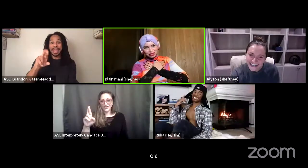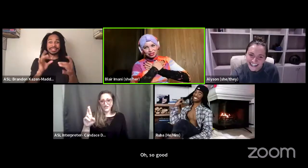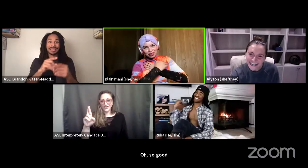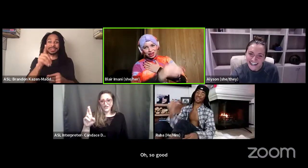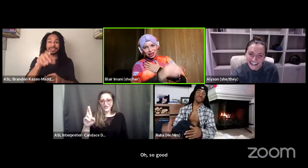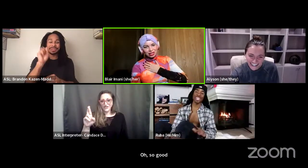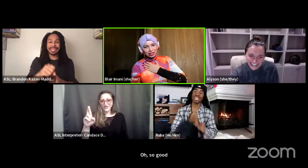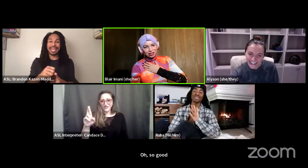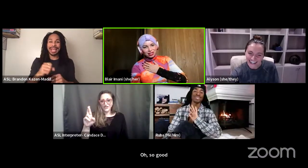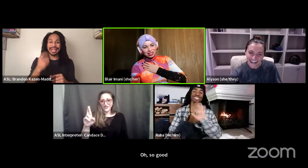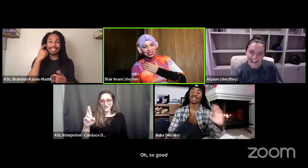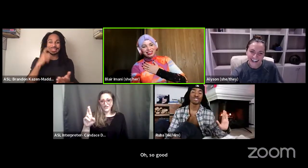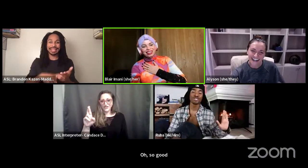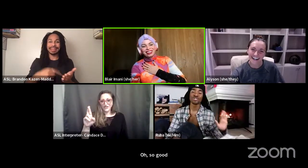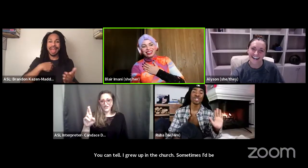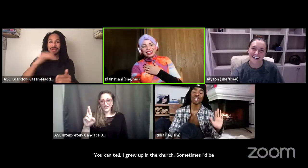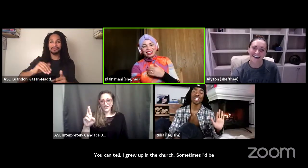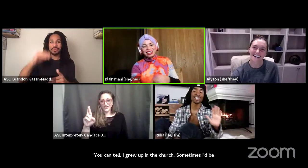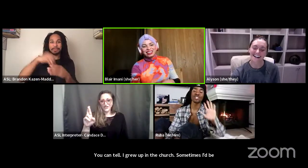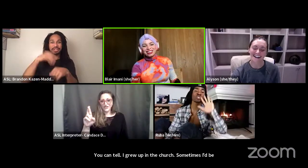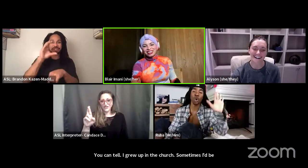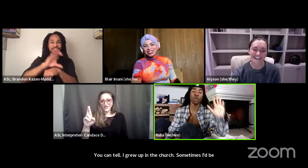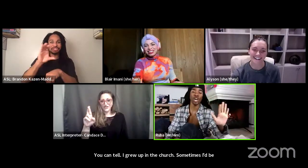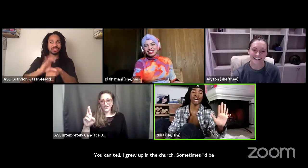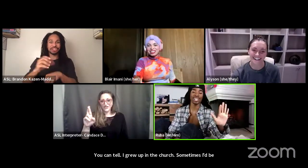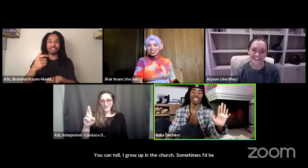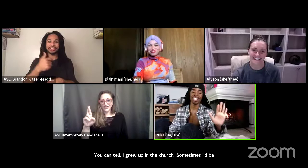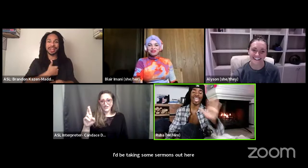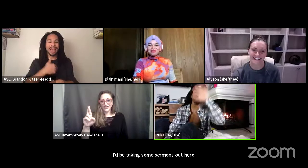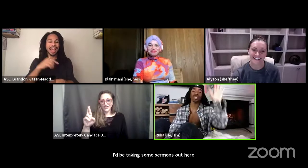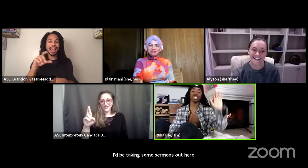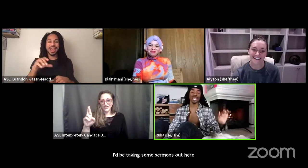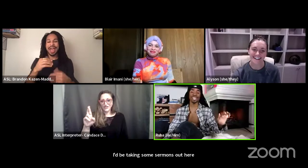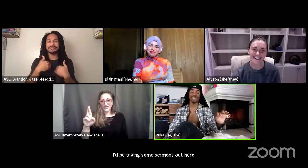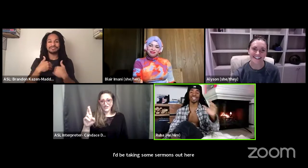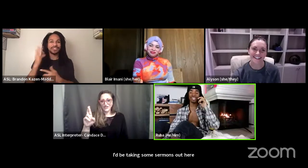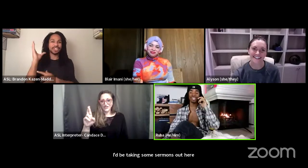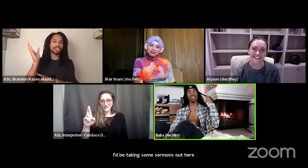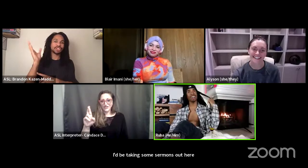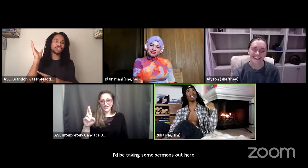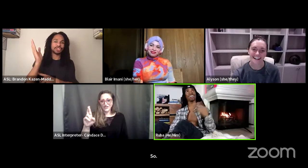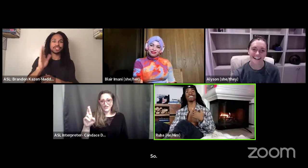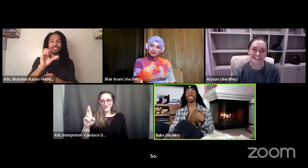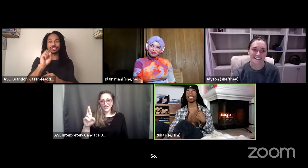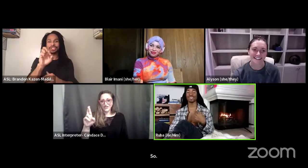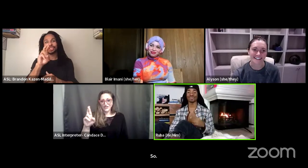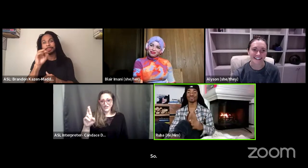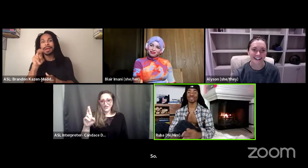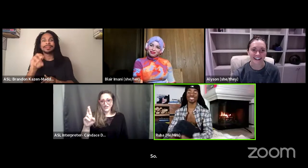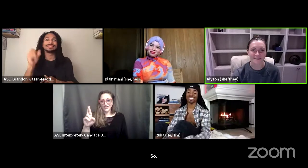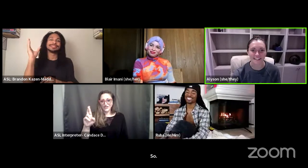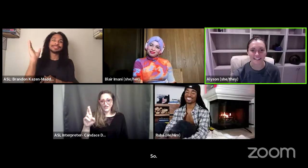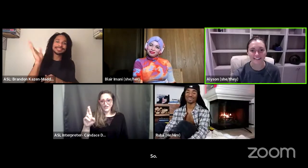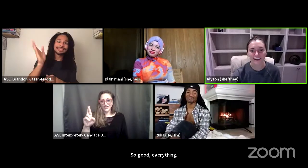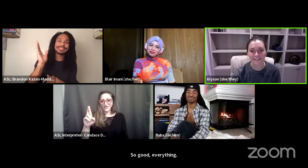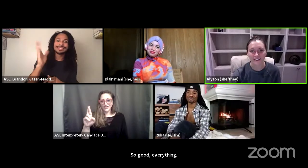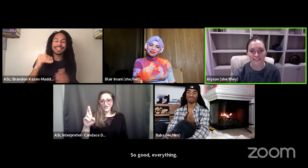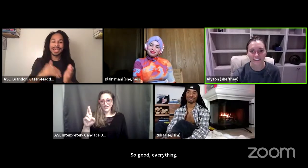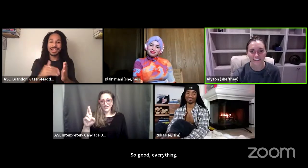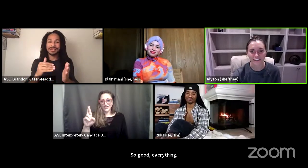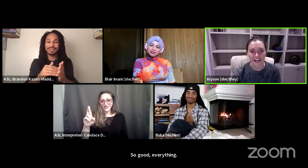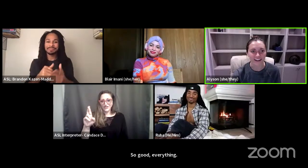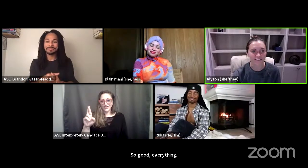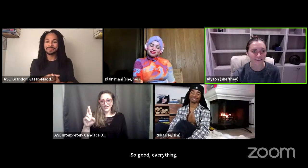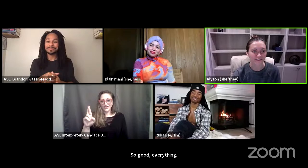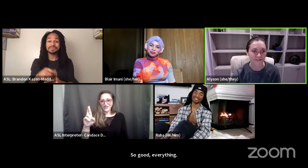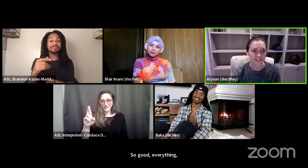some sermons out here. So good. Everything. Yeah, I'm seeing a lot of love